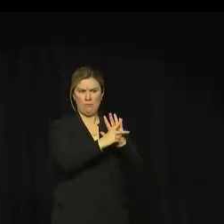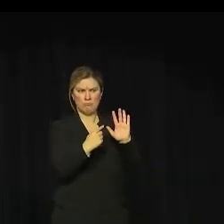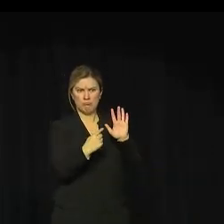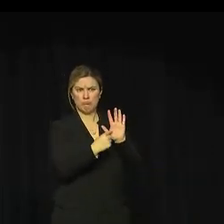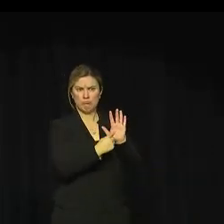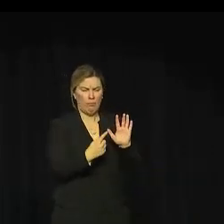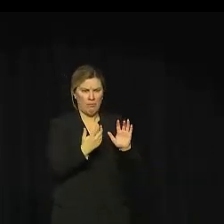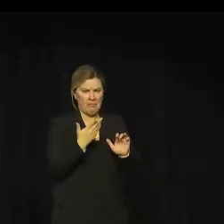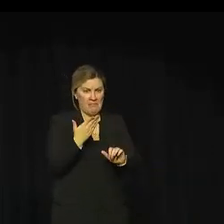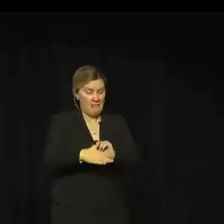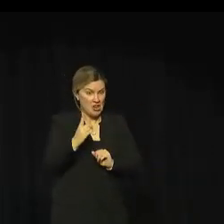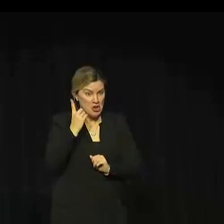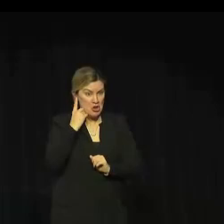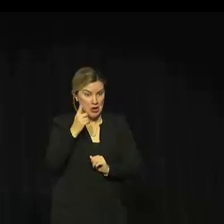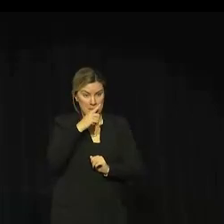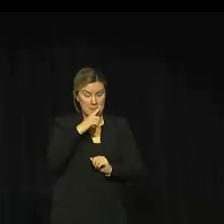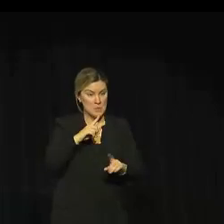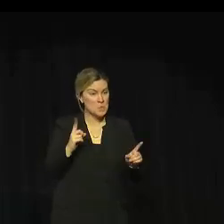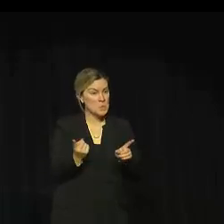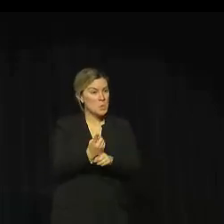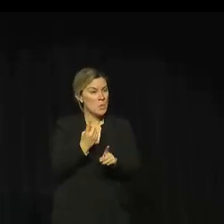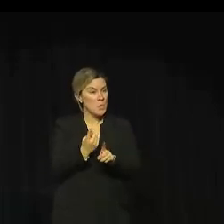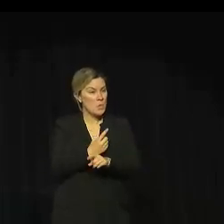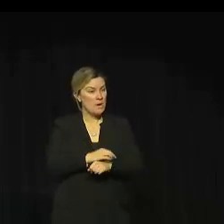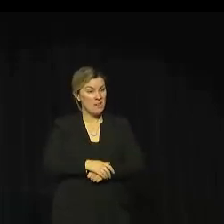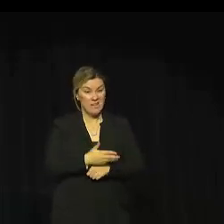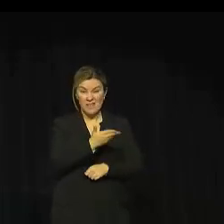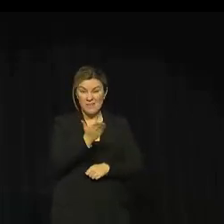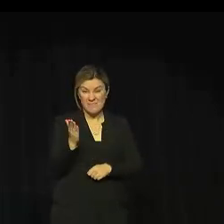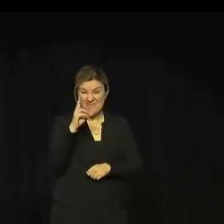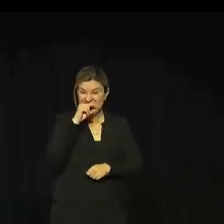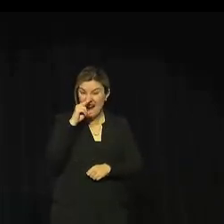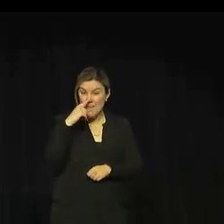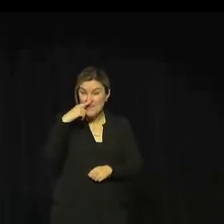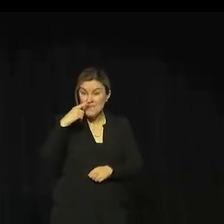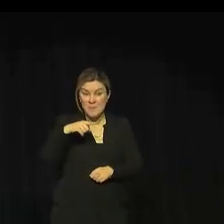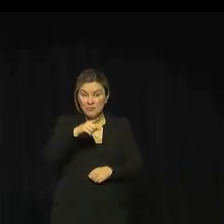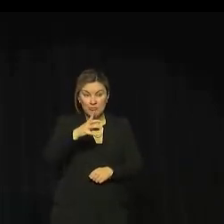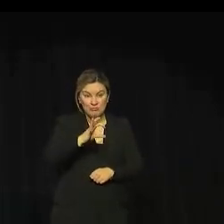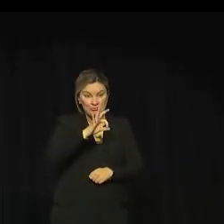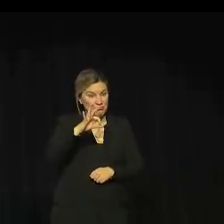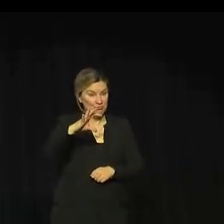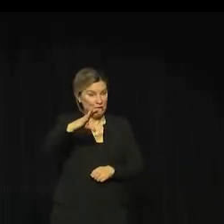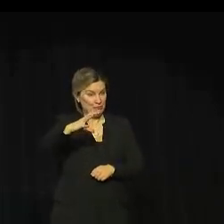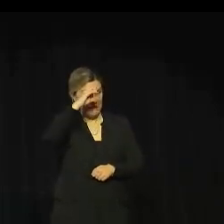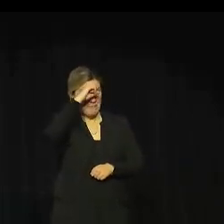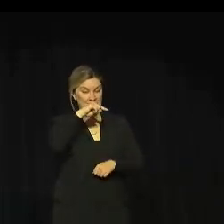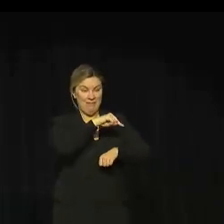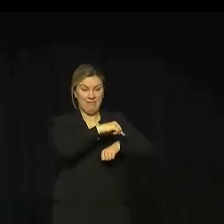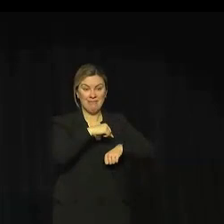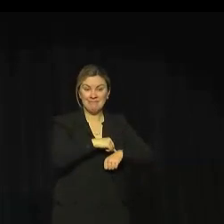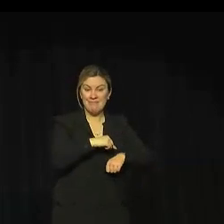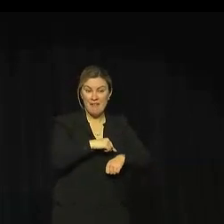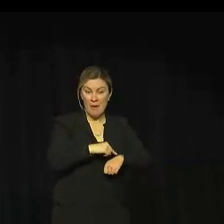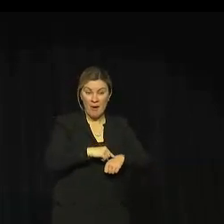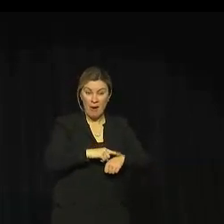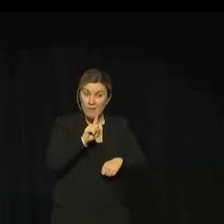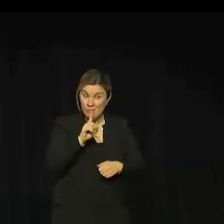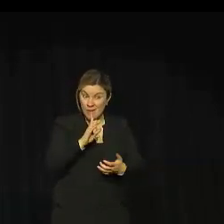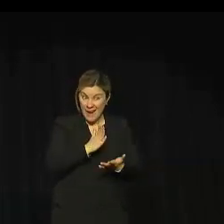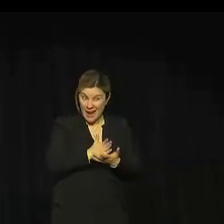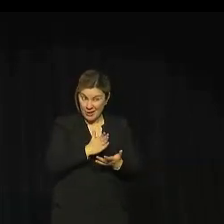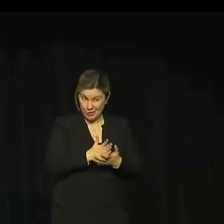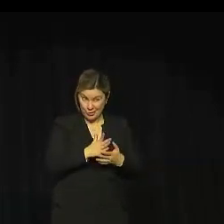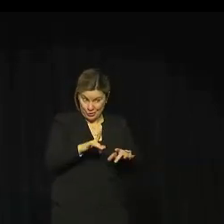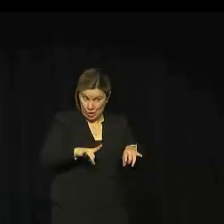Australia. Many young people today don't remember those times, but in a way, Australia was South